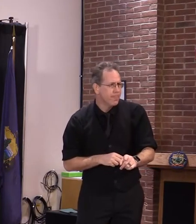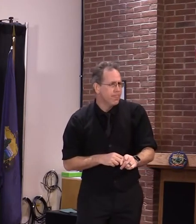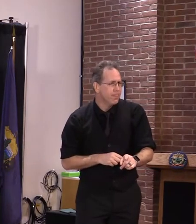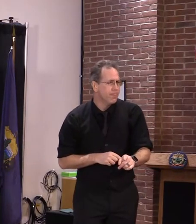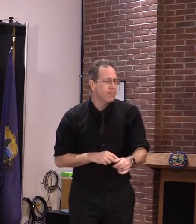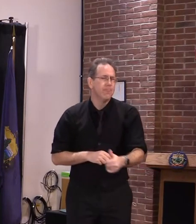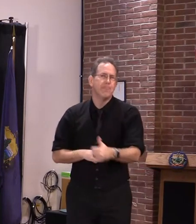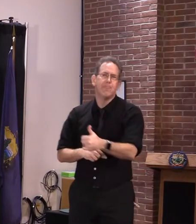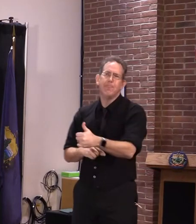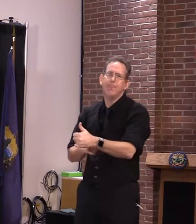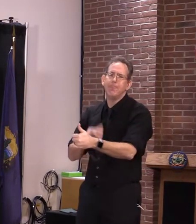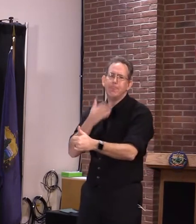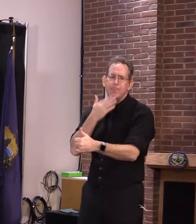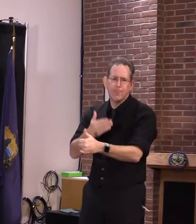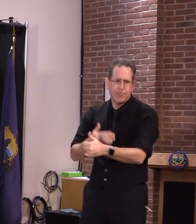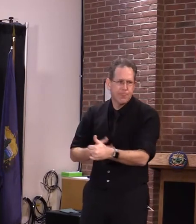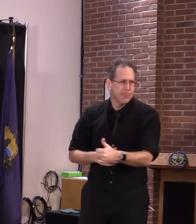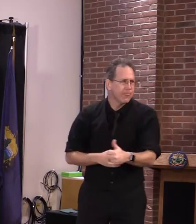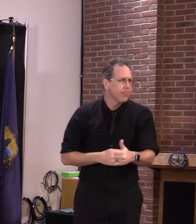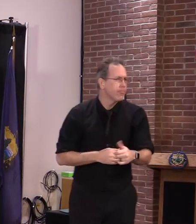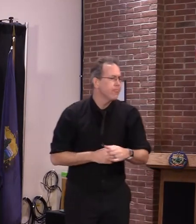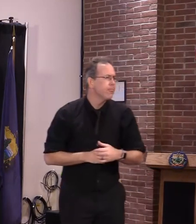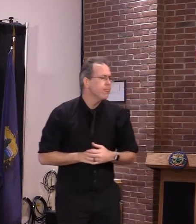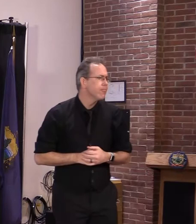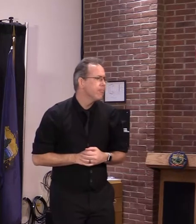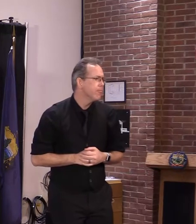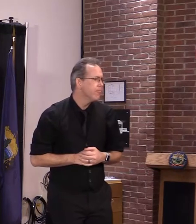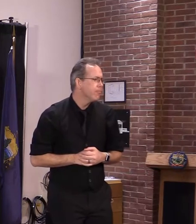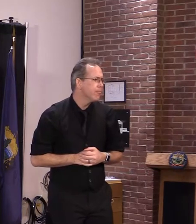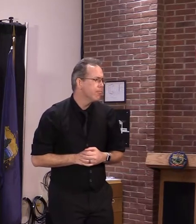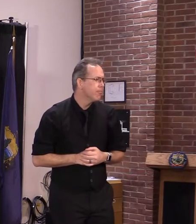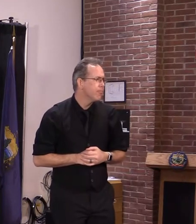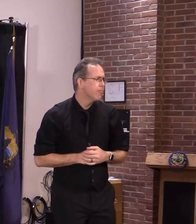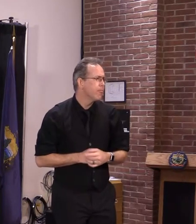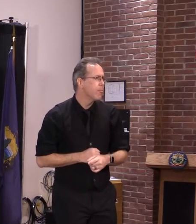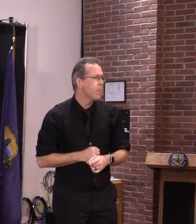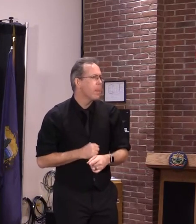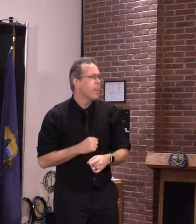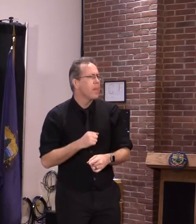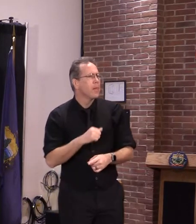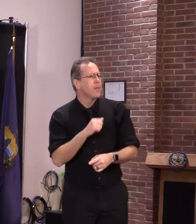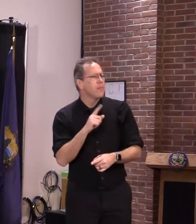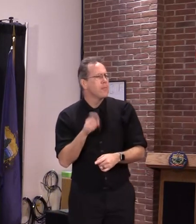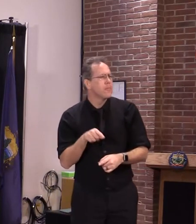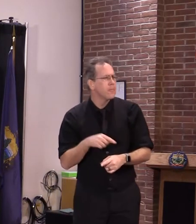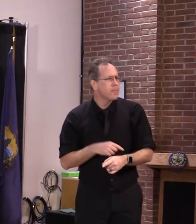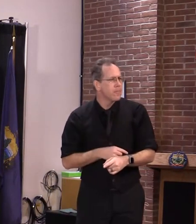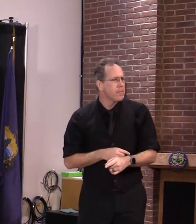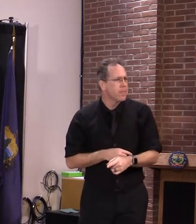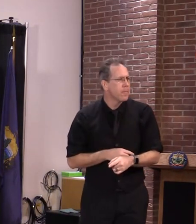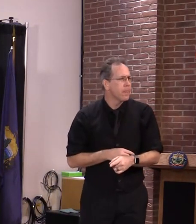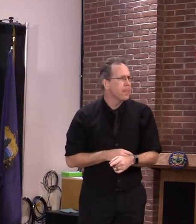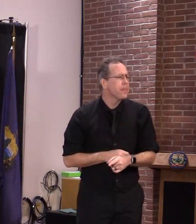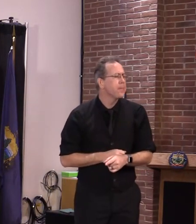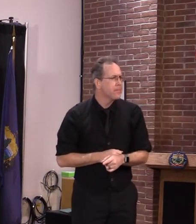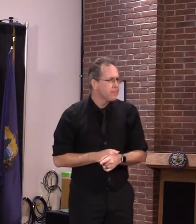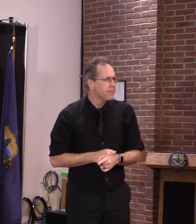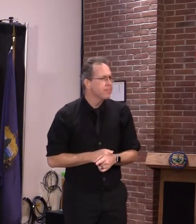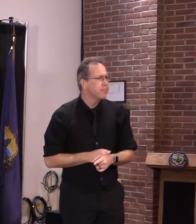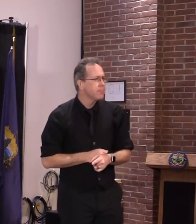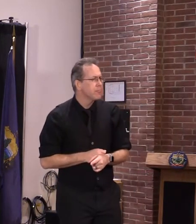Okay. I see that there probably isn't anyone from Dale on the call. Would someone from AHS like to comment on